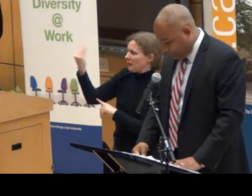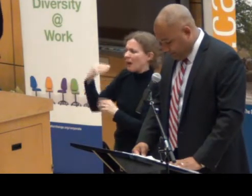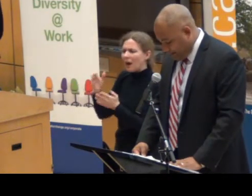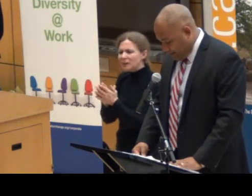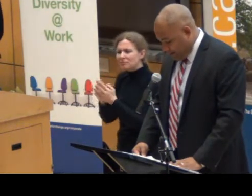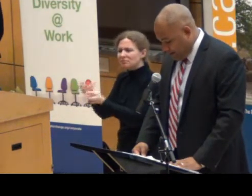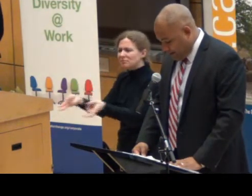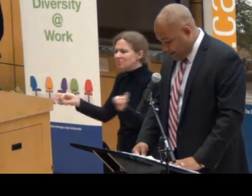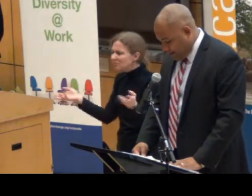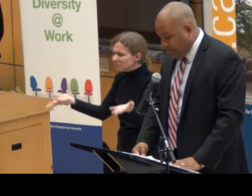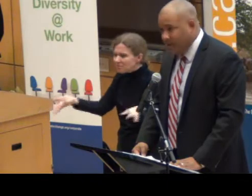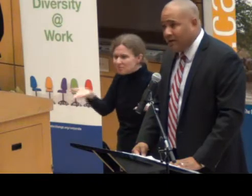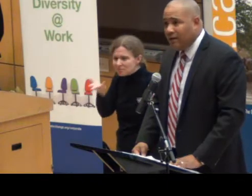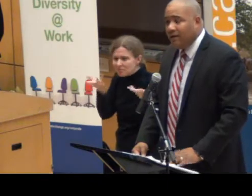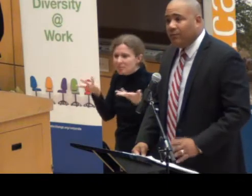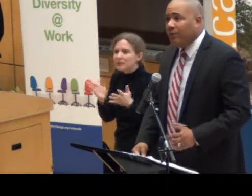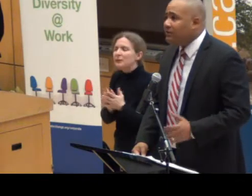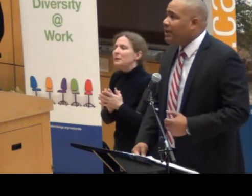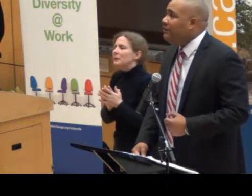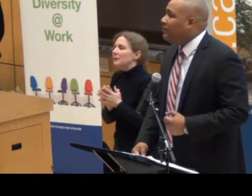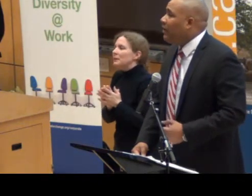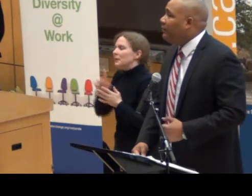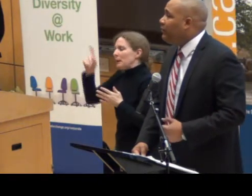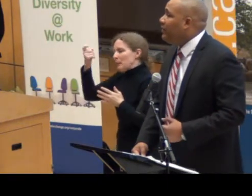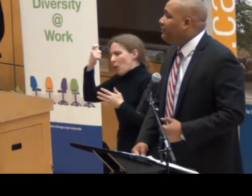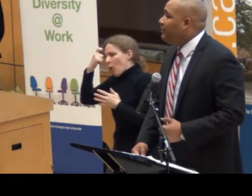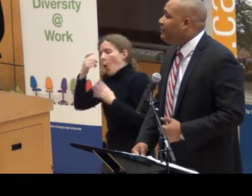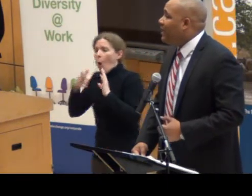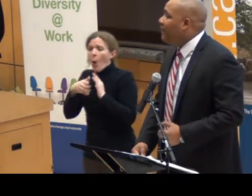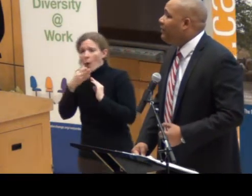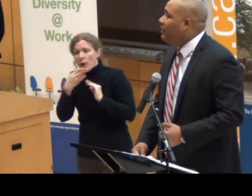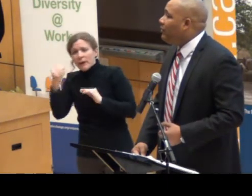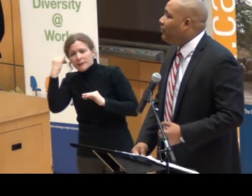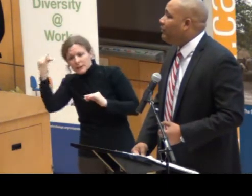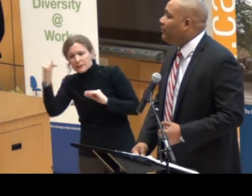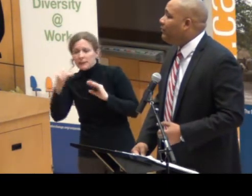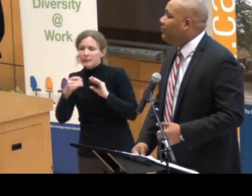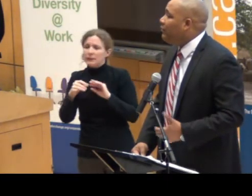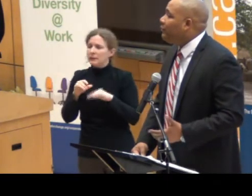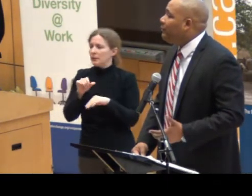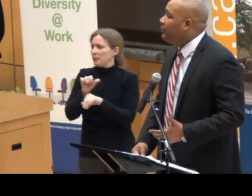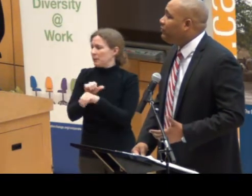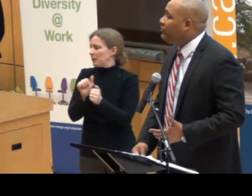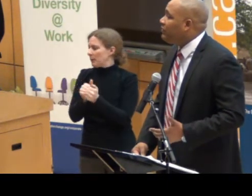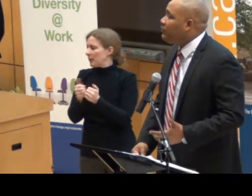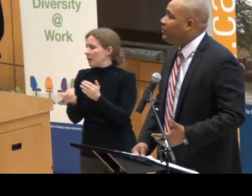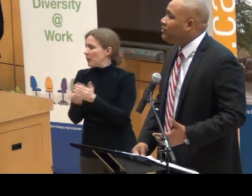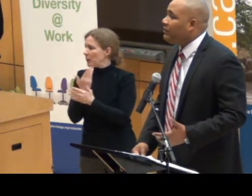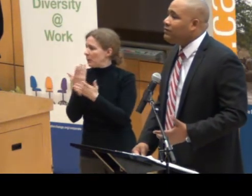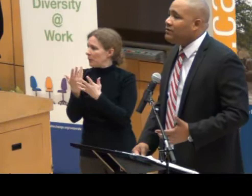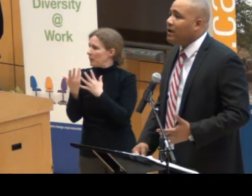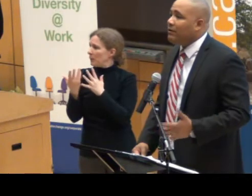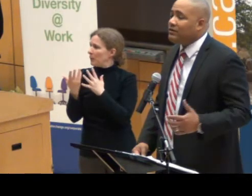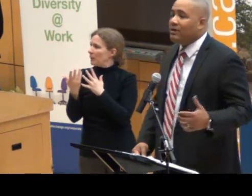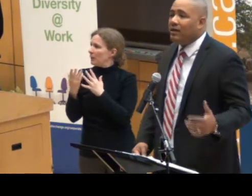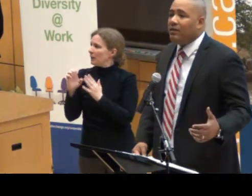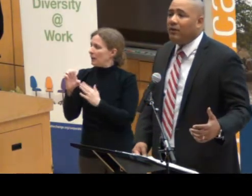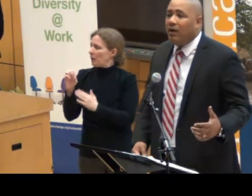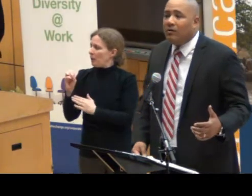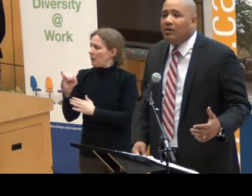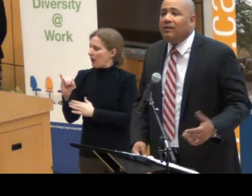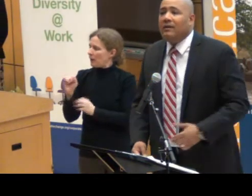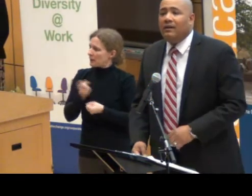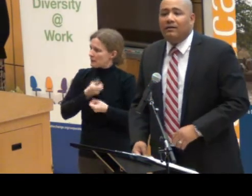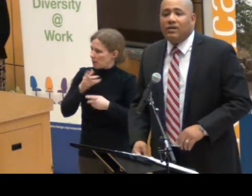question. And the employers gave us a lot of good ideas, how they could work better with the new proposed expression of interest model that's coming